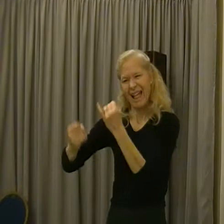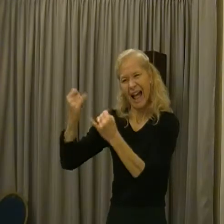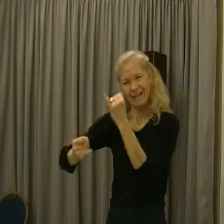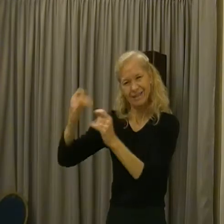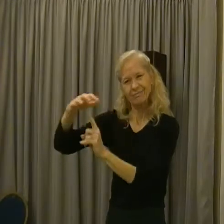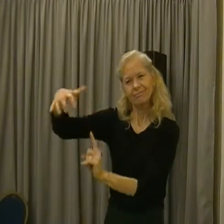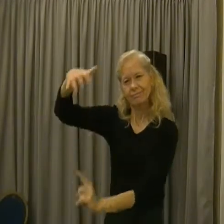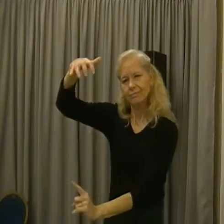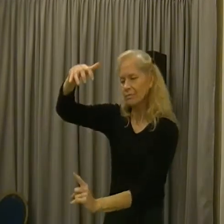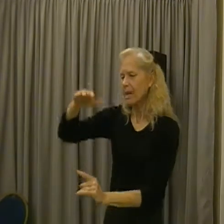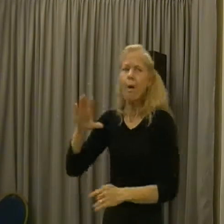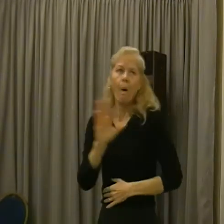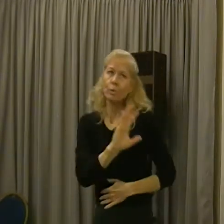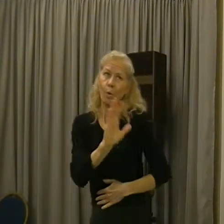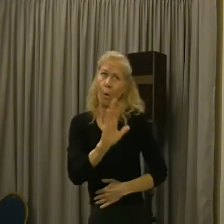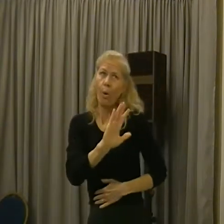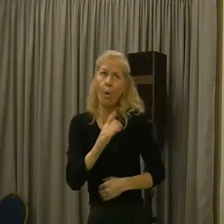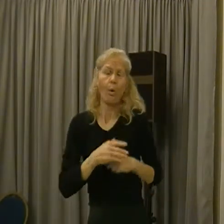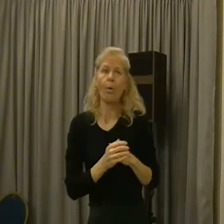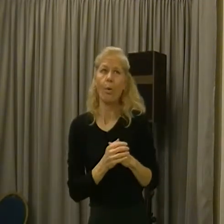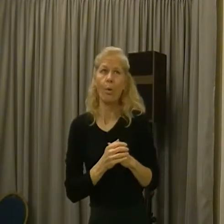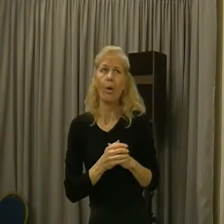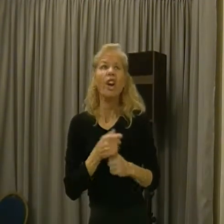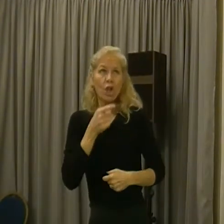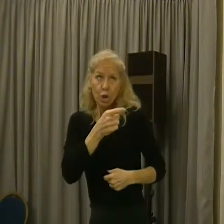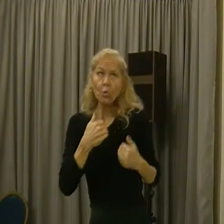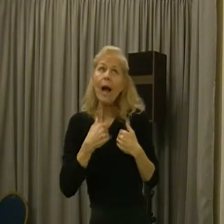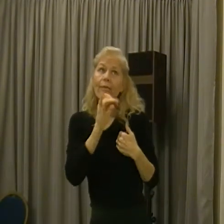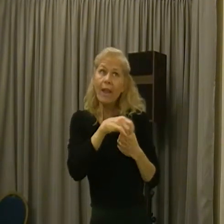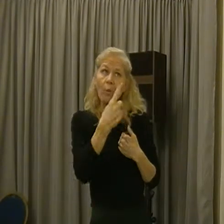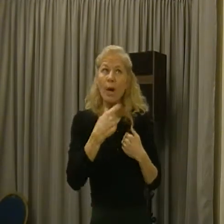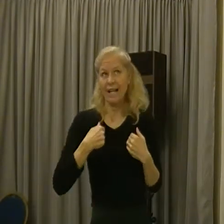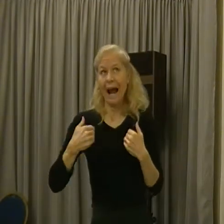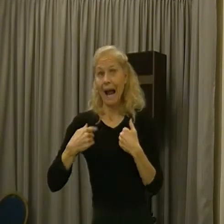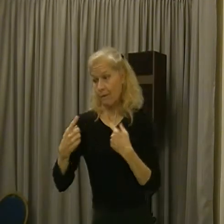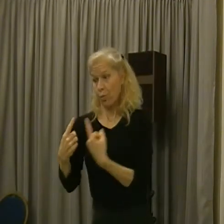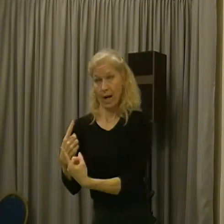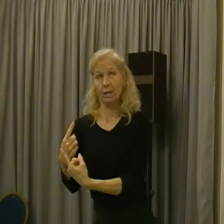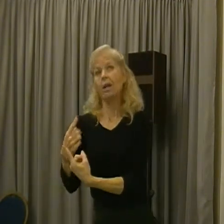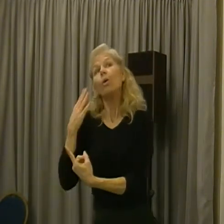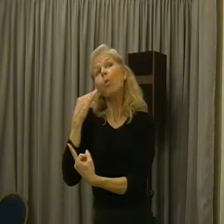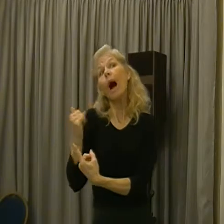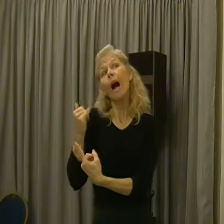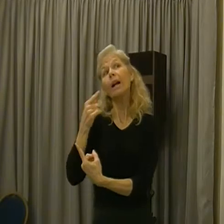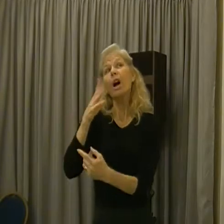other one. The smartest man in the world just jumped out with my backpack."